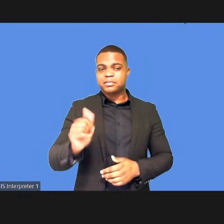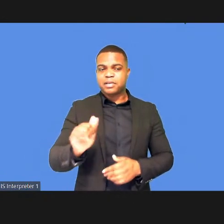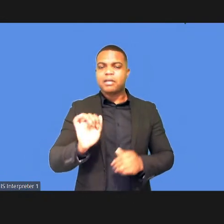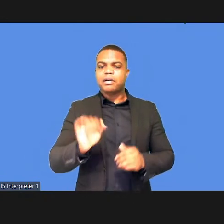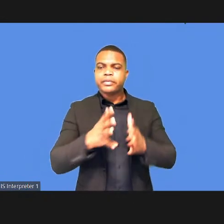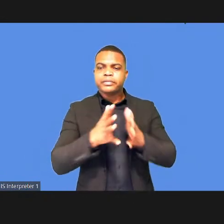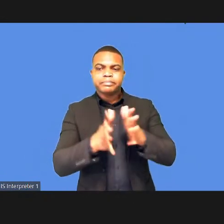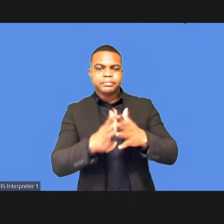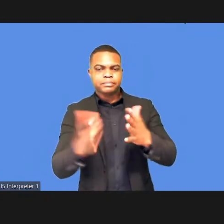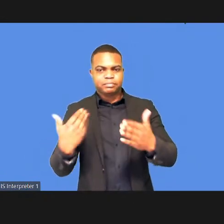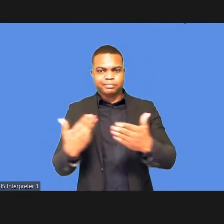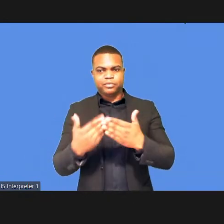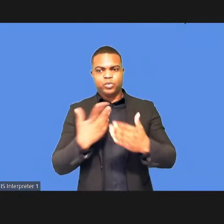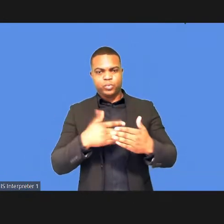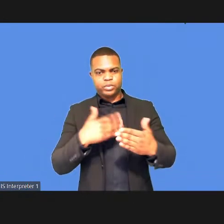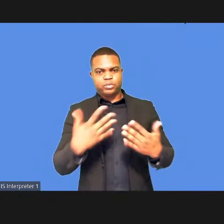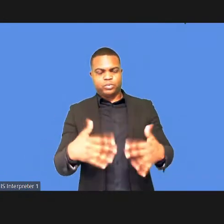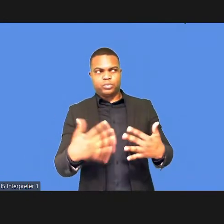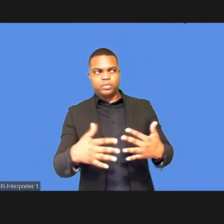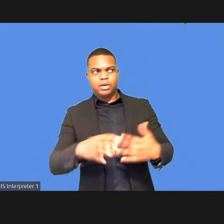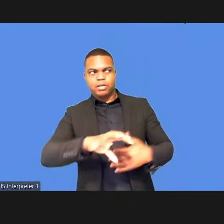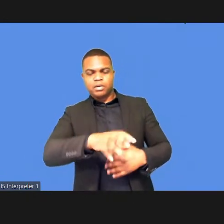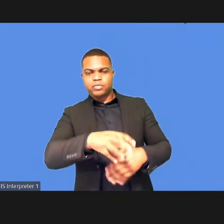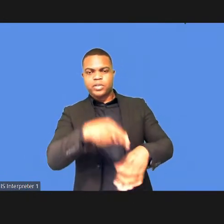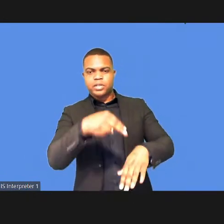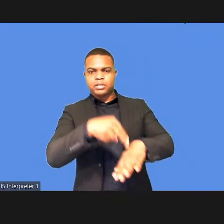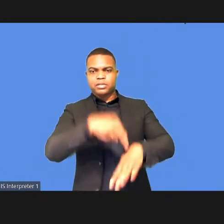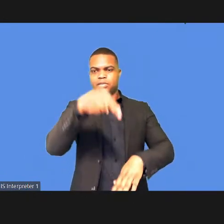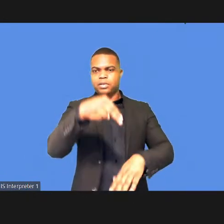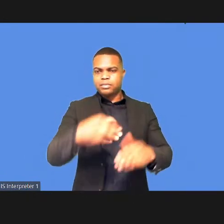statistical systems. Amanita, you have the floor.